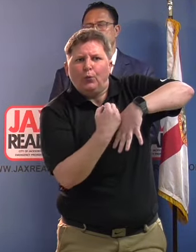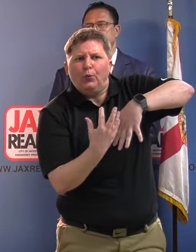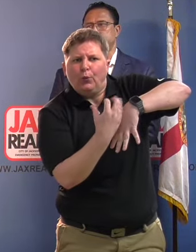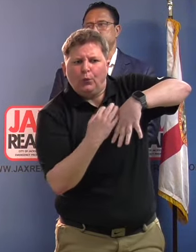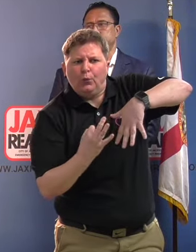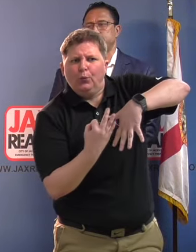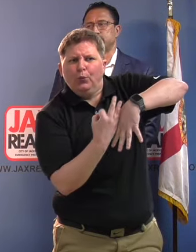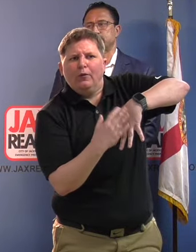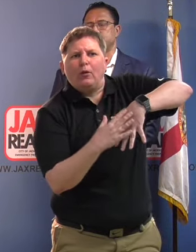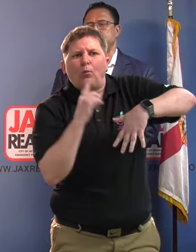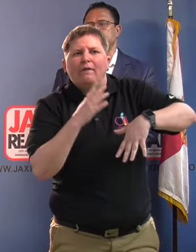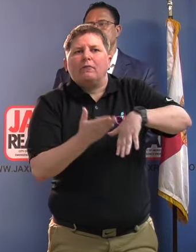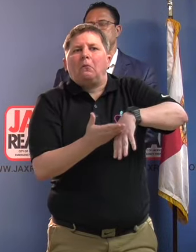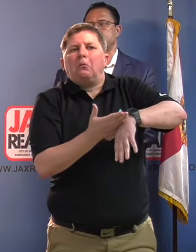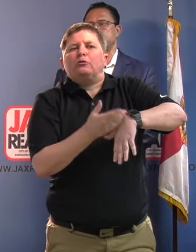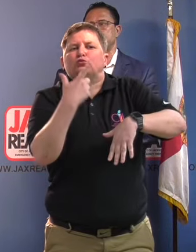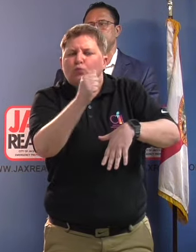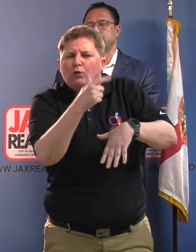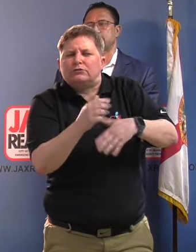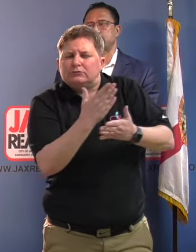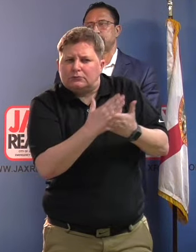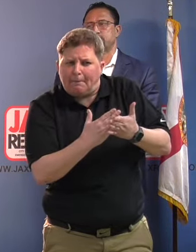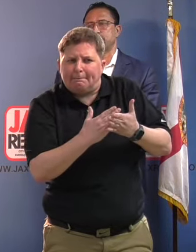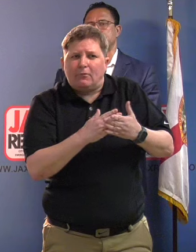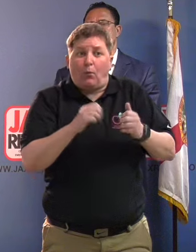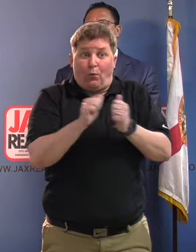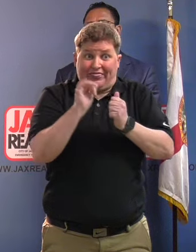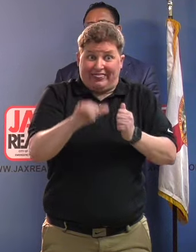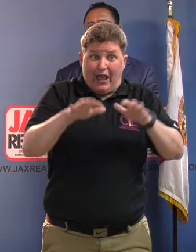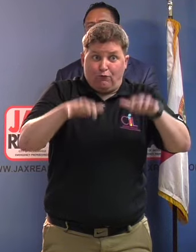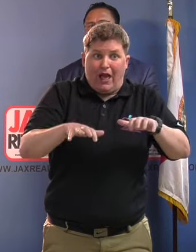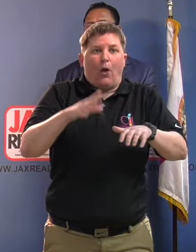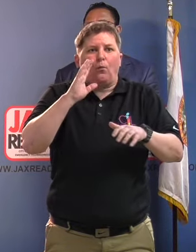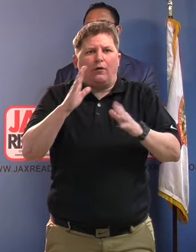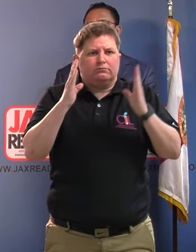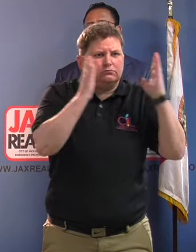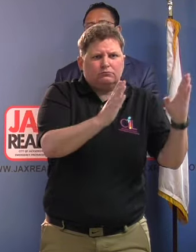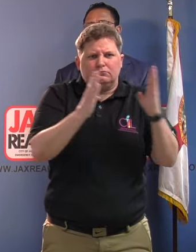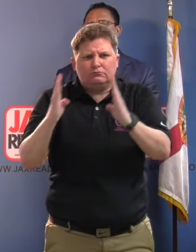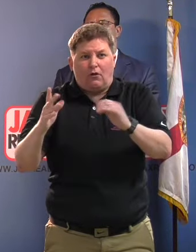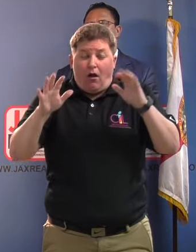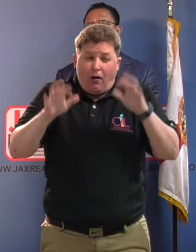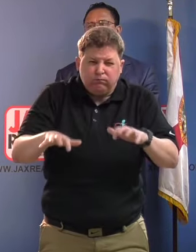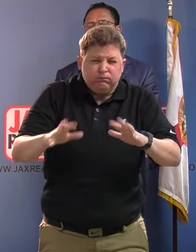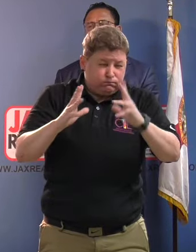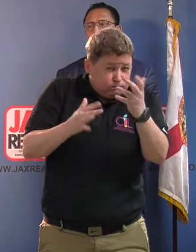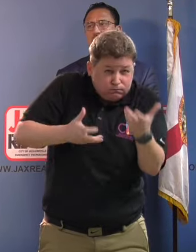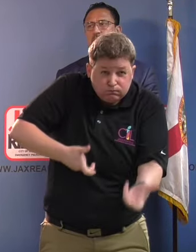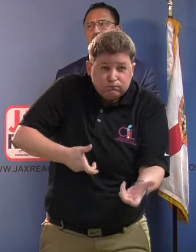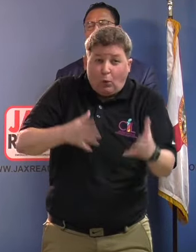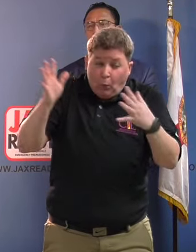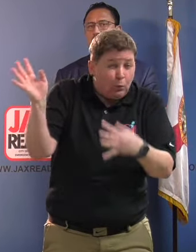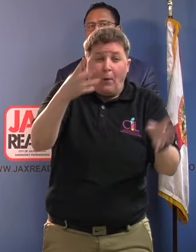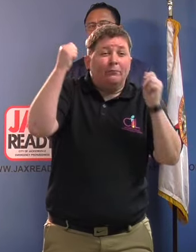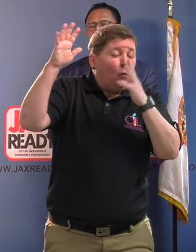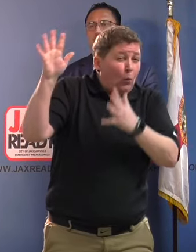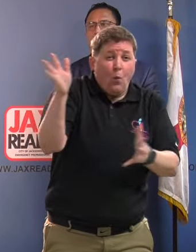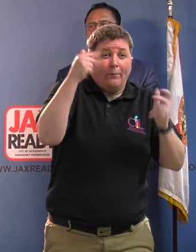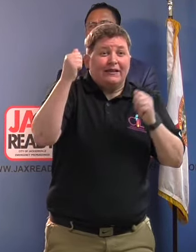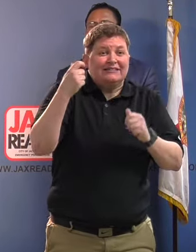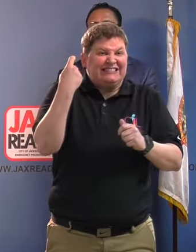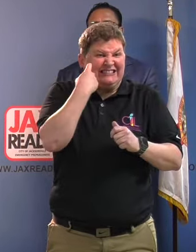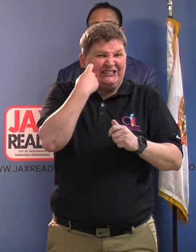southeast Georgia. With those bands can be periods of heavy rainfall, gusty winds. I just checked radar a little bit ago, and down near Cape Canaveral,